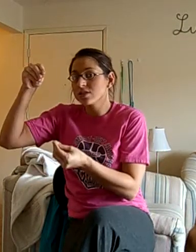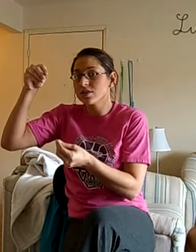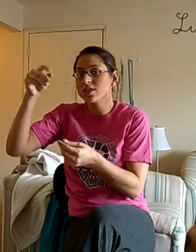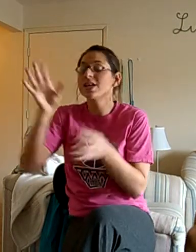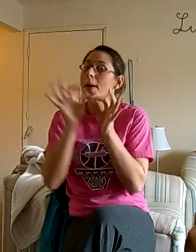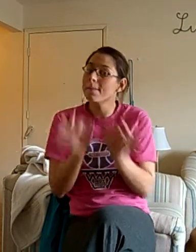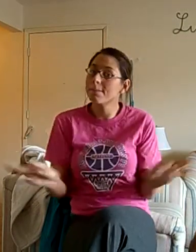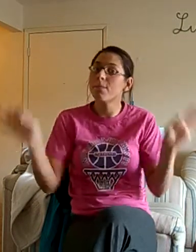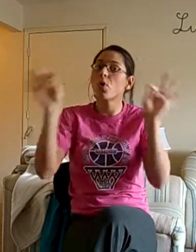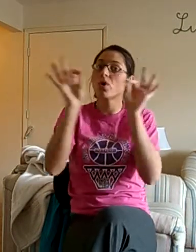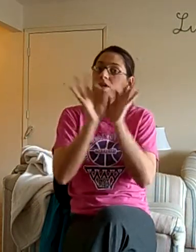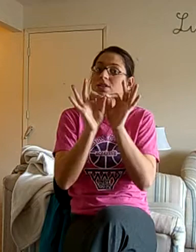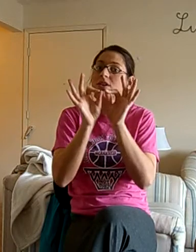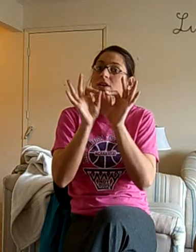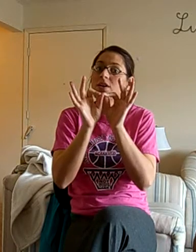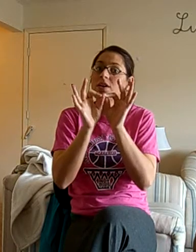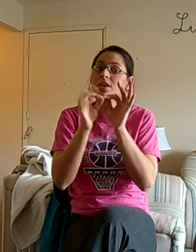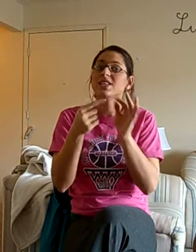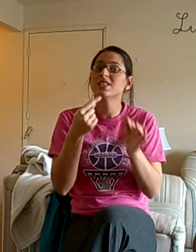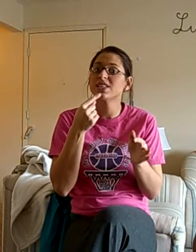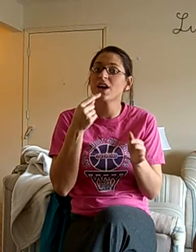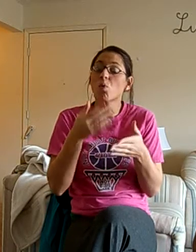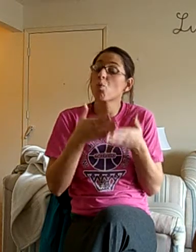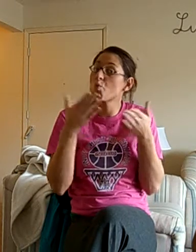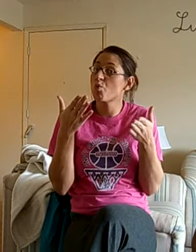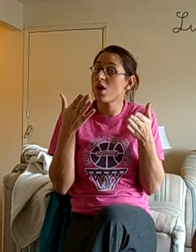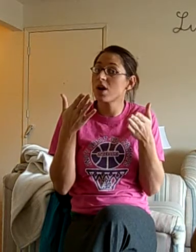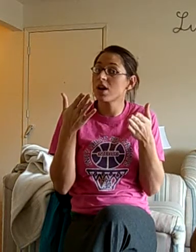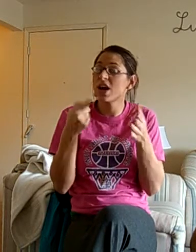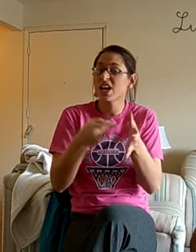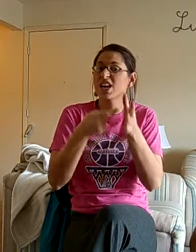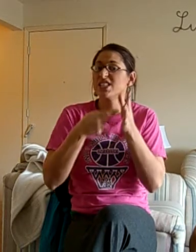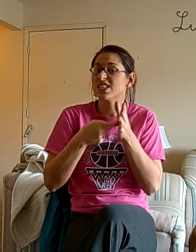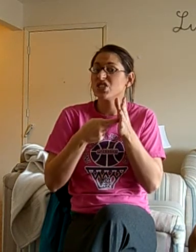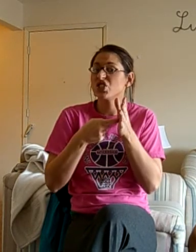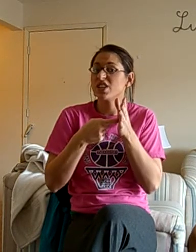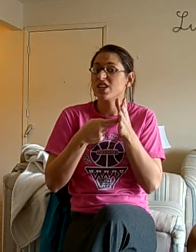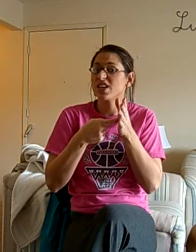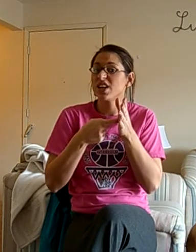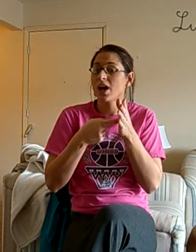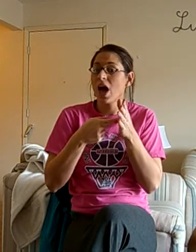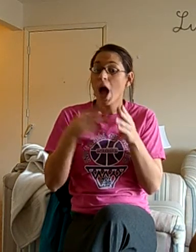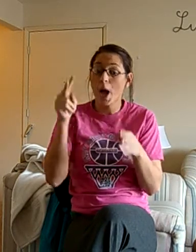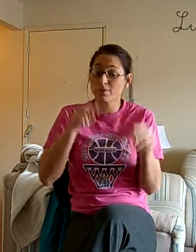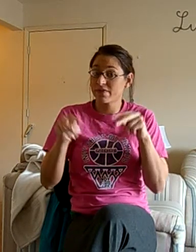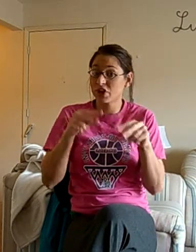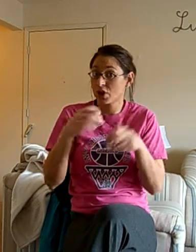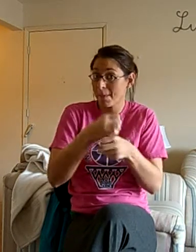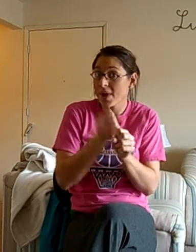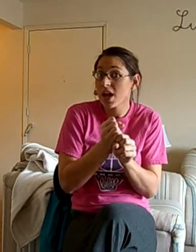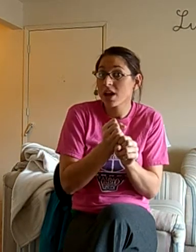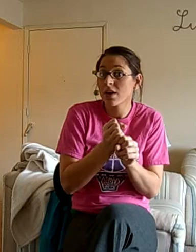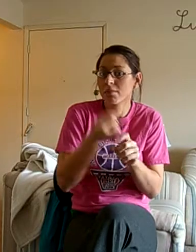to specify the conditions at which the observations are made. Conditions of temperature and pressure, for